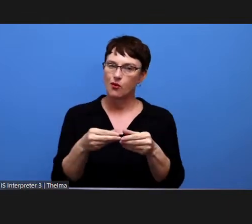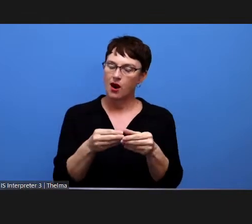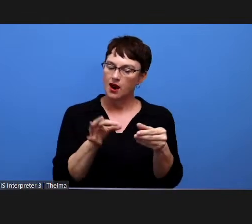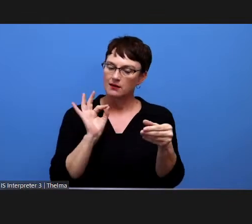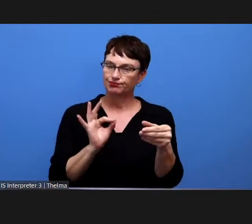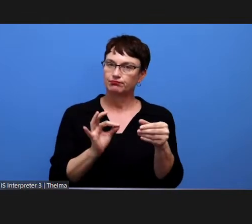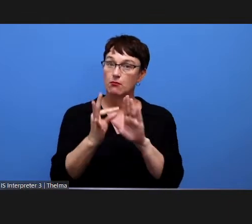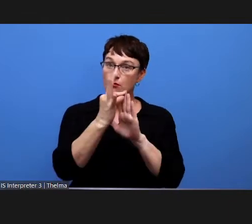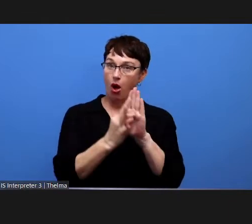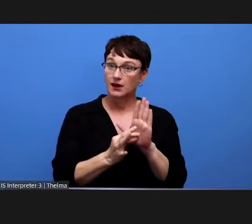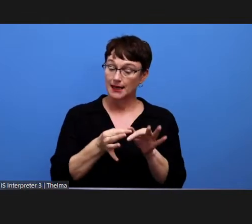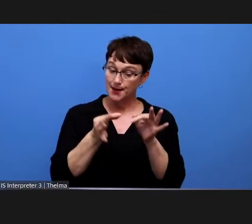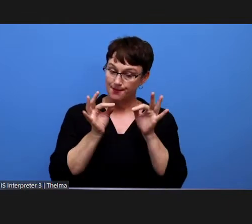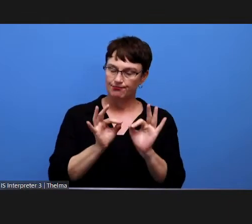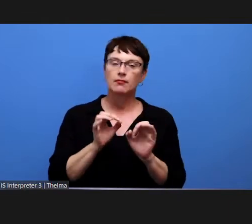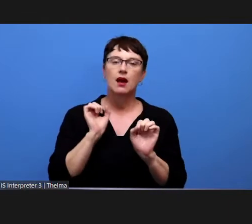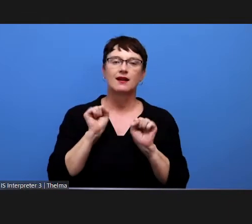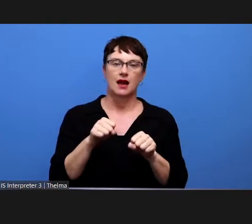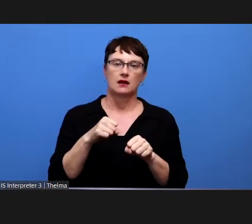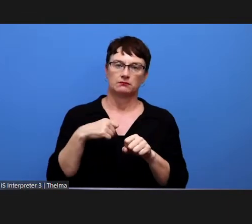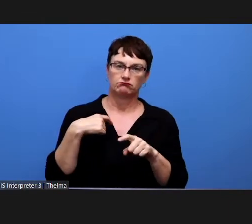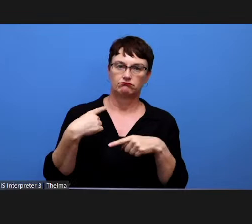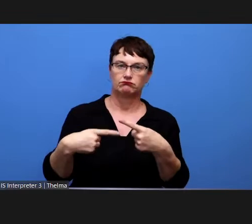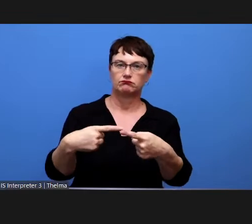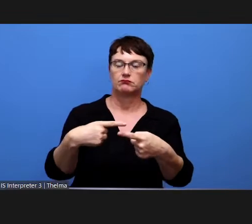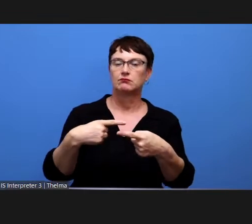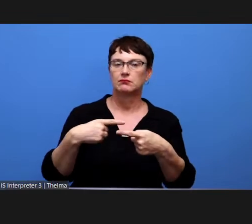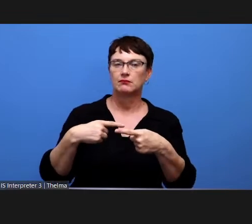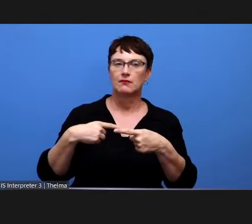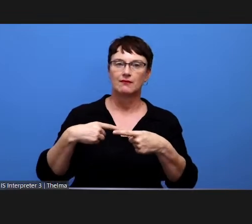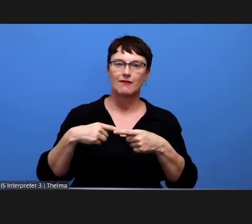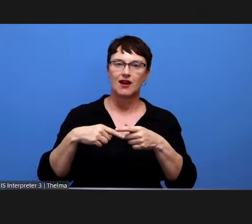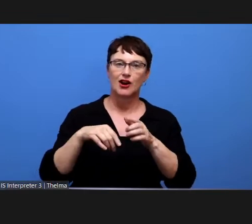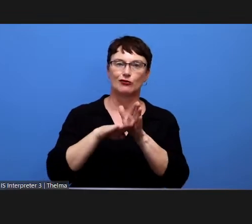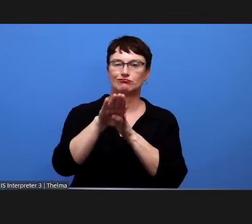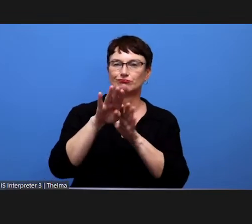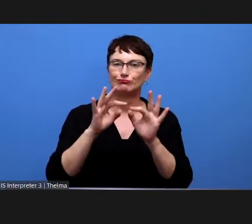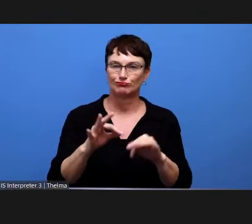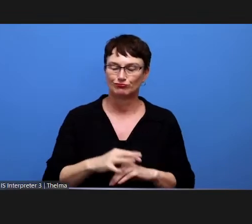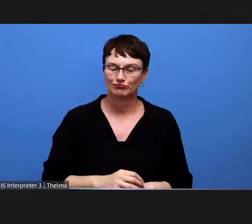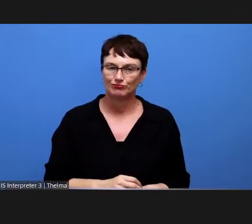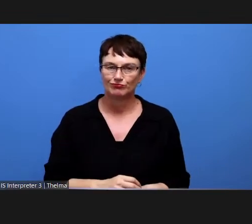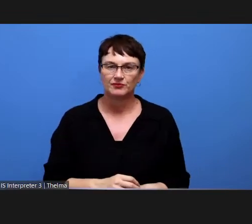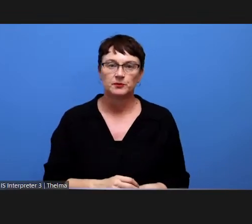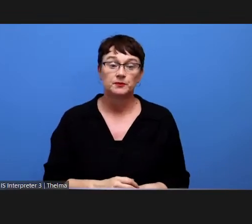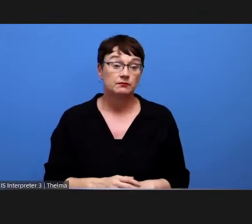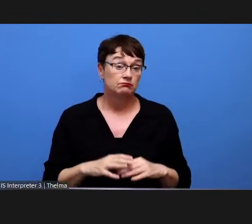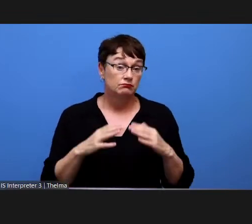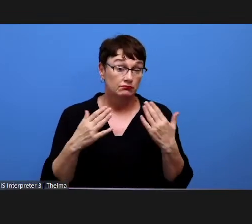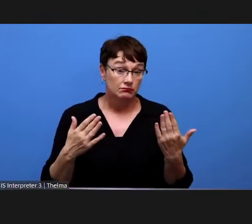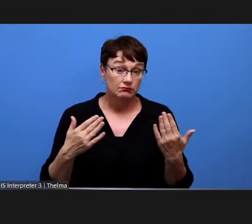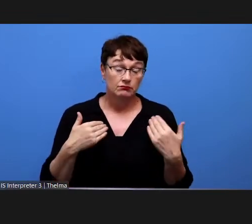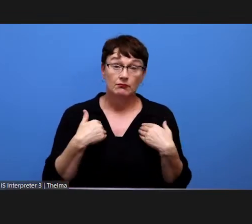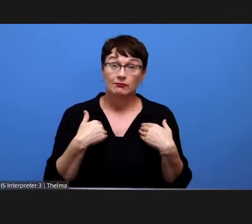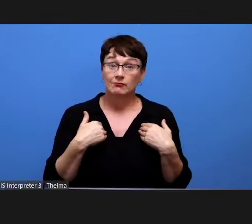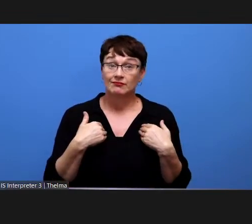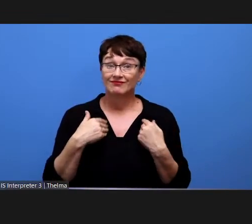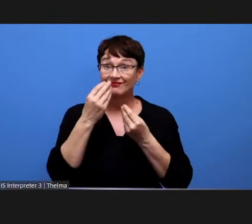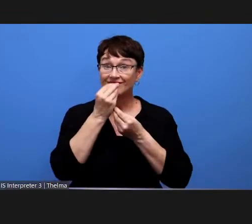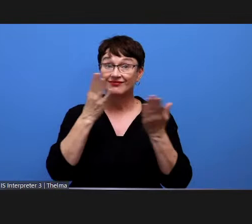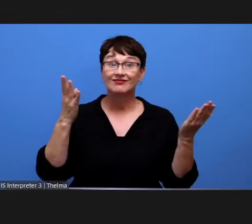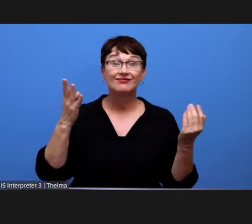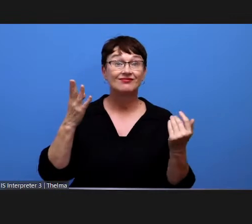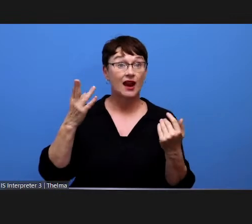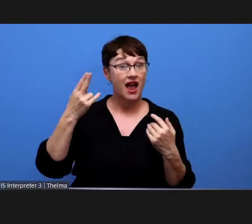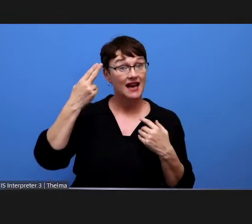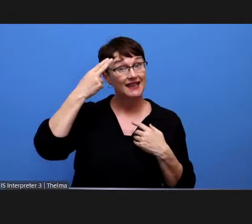much. Je voudrais vous reconnaître le leadership de la République. I'd like to recognize the leadership of the Republic of Niger